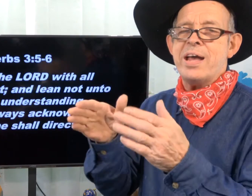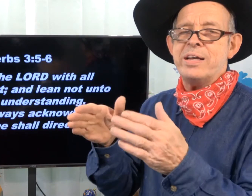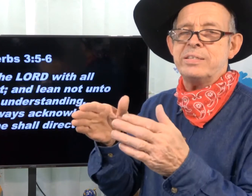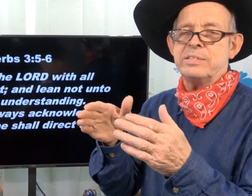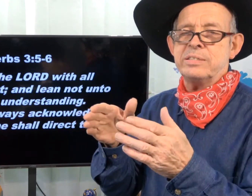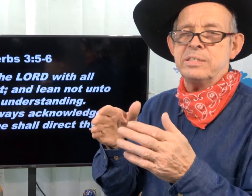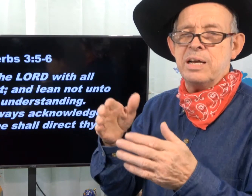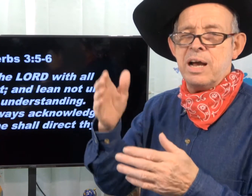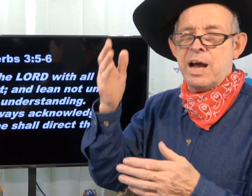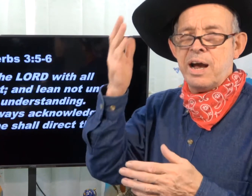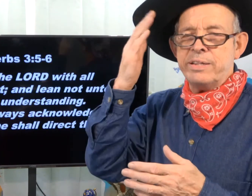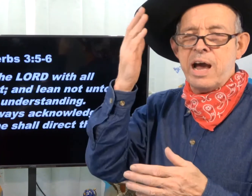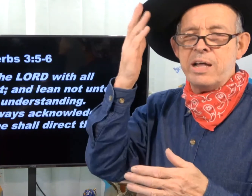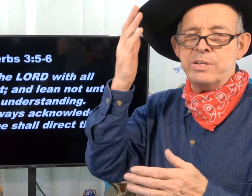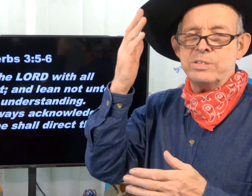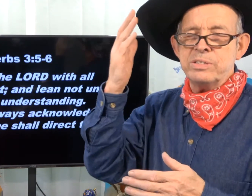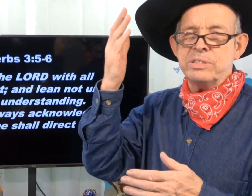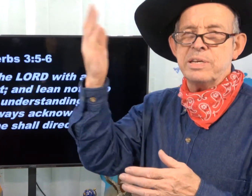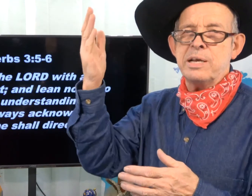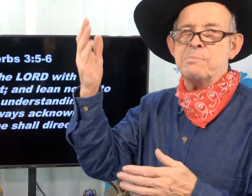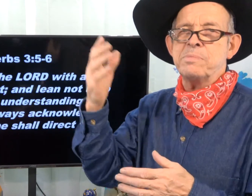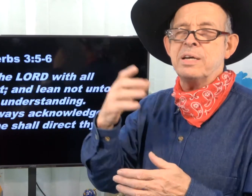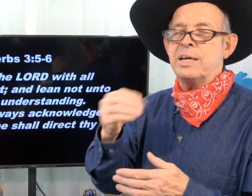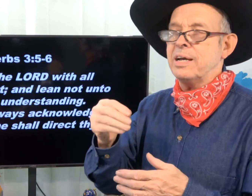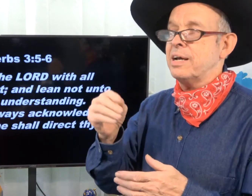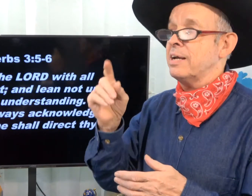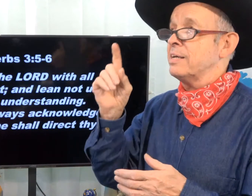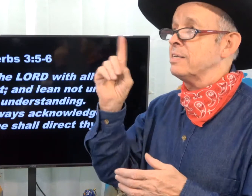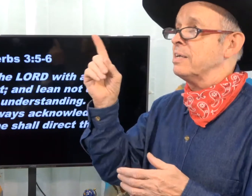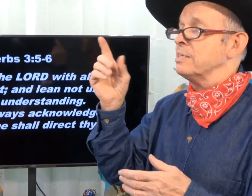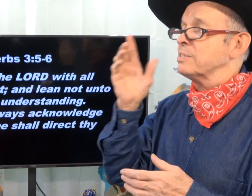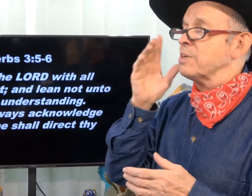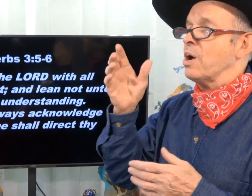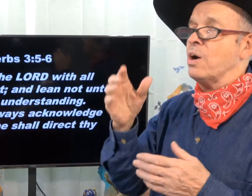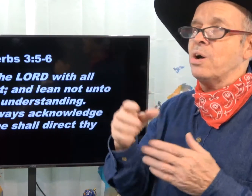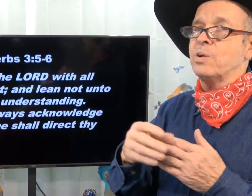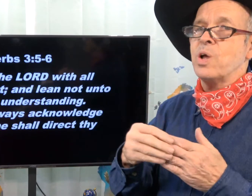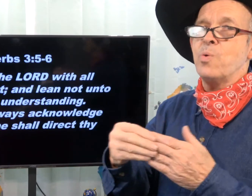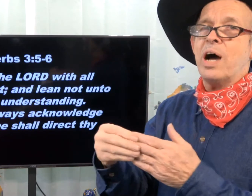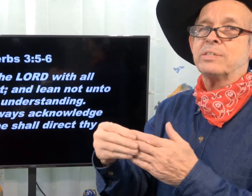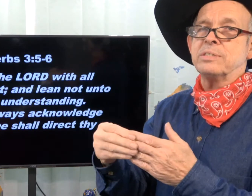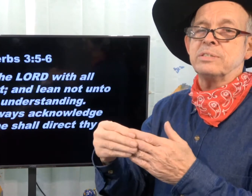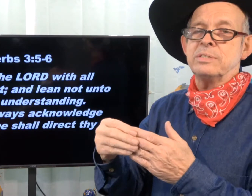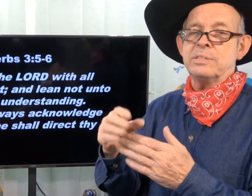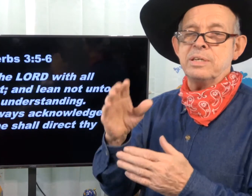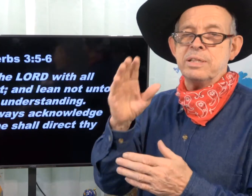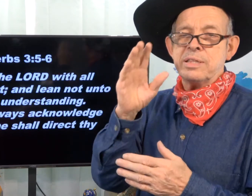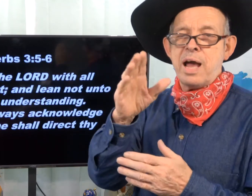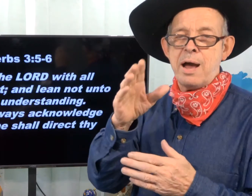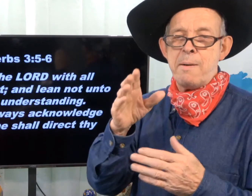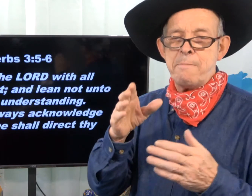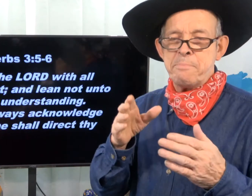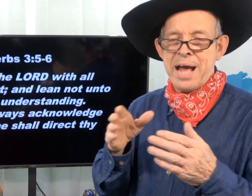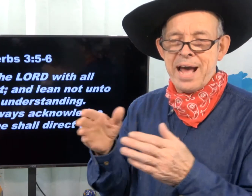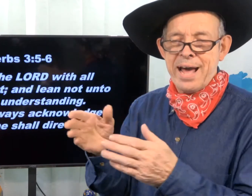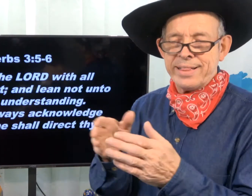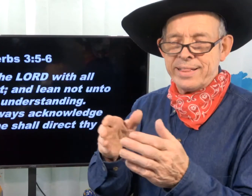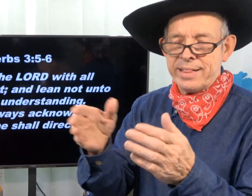ways acknowledge him, and he shall direct thy path.